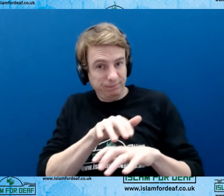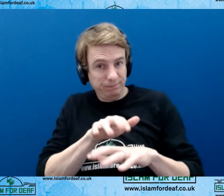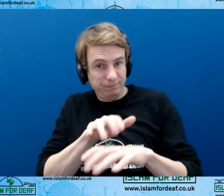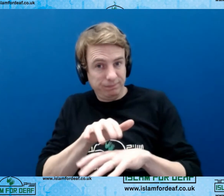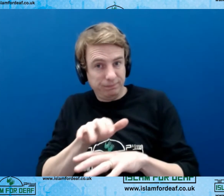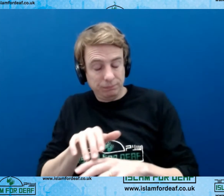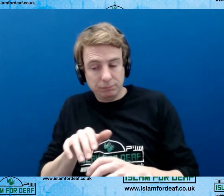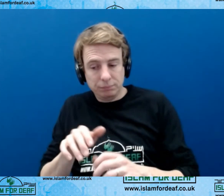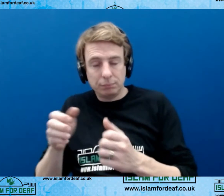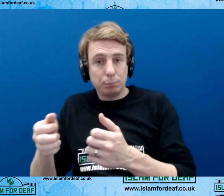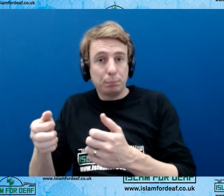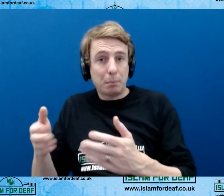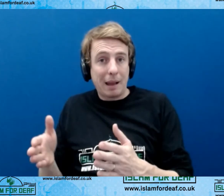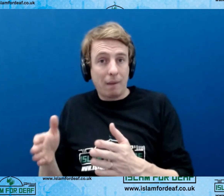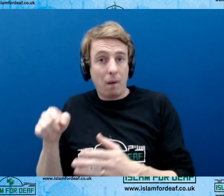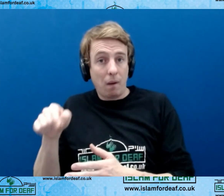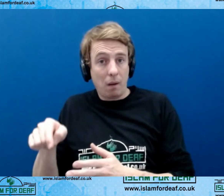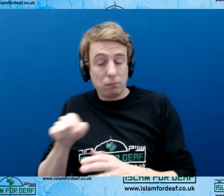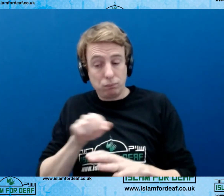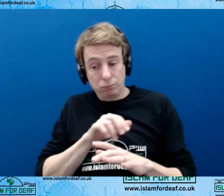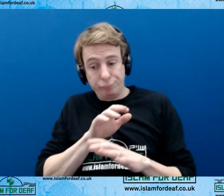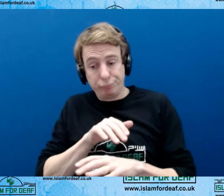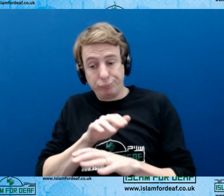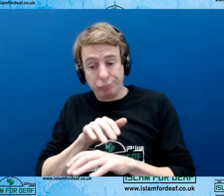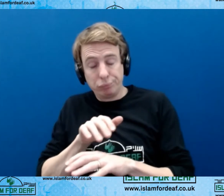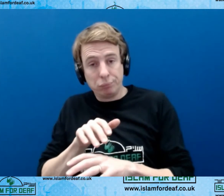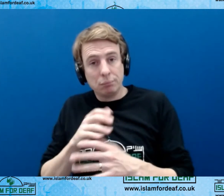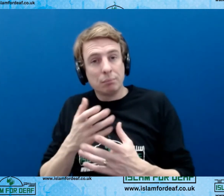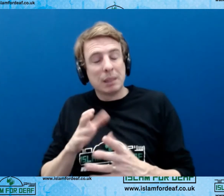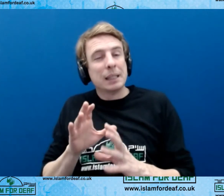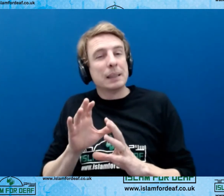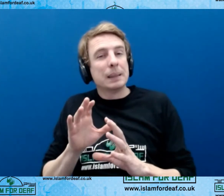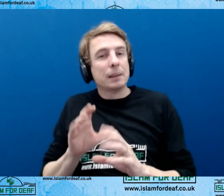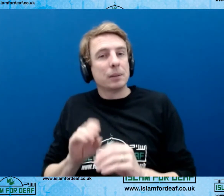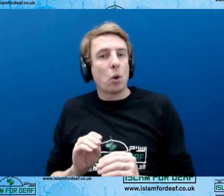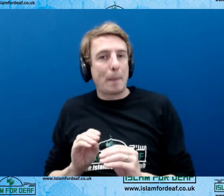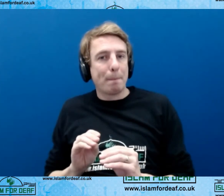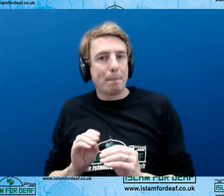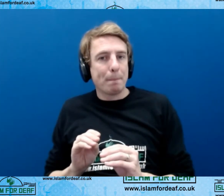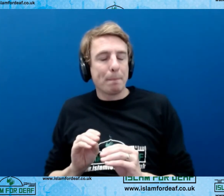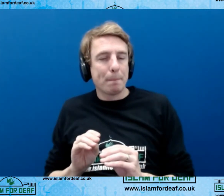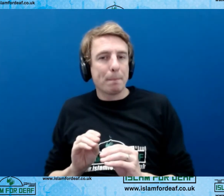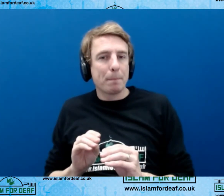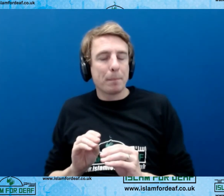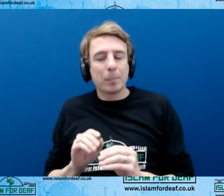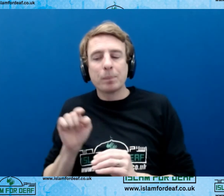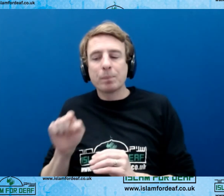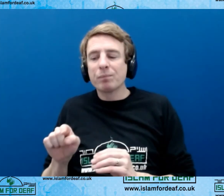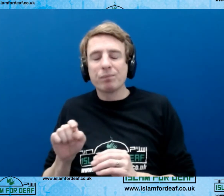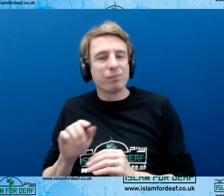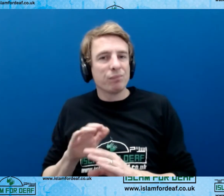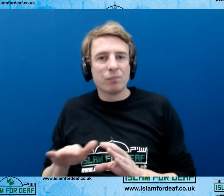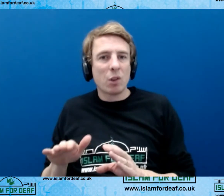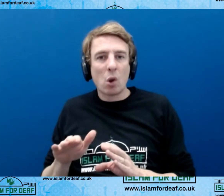approaching the area, they stopped and they would not get close to the Kaaba.